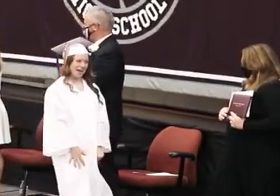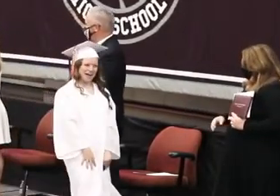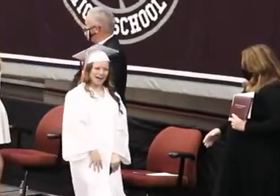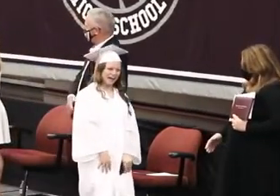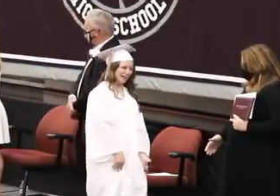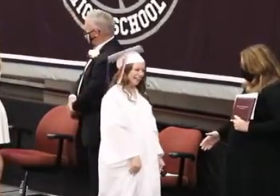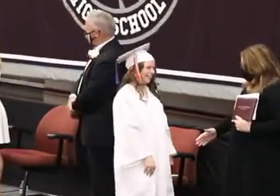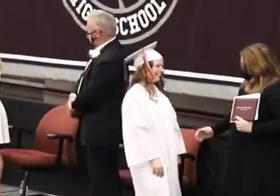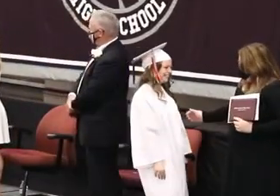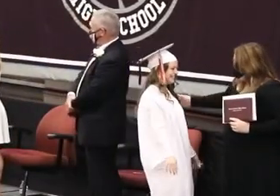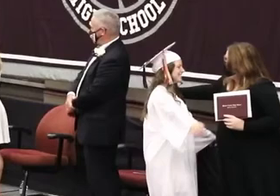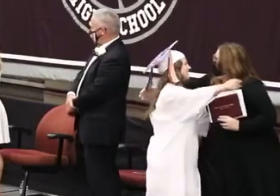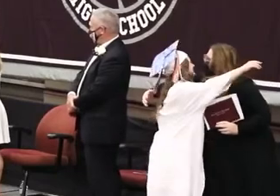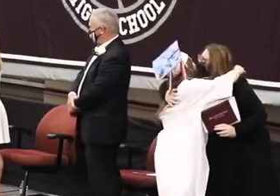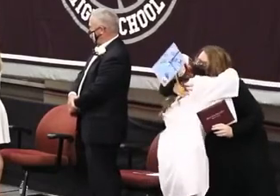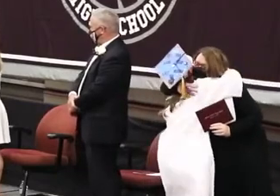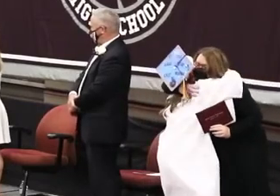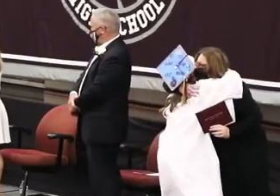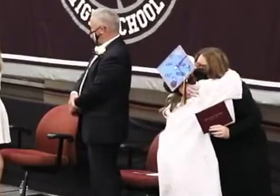Belinda Lagunes.